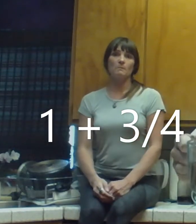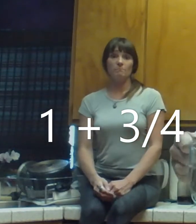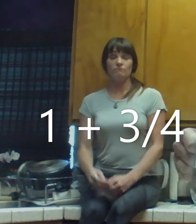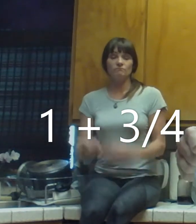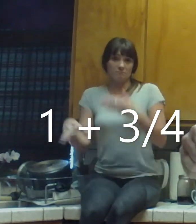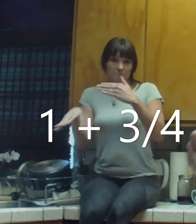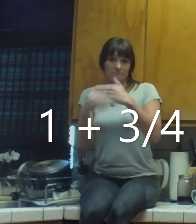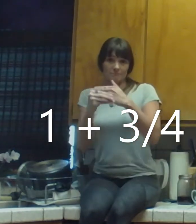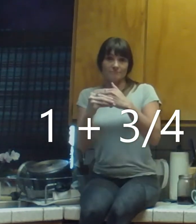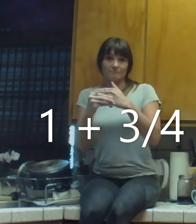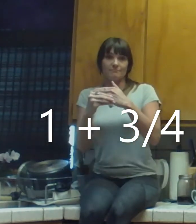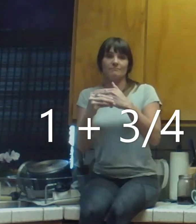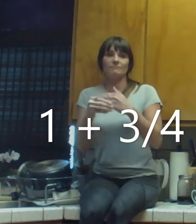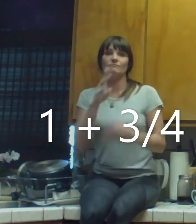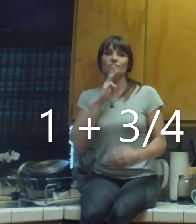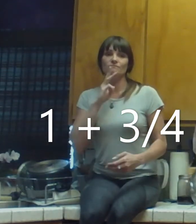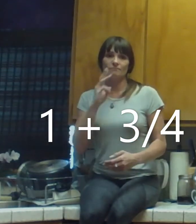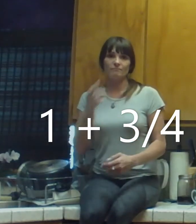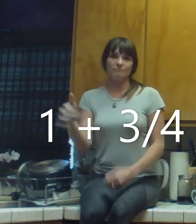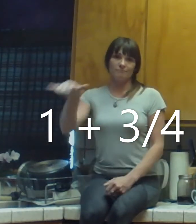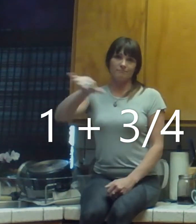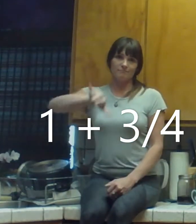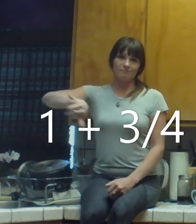go ahead and just add that in here.